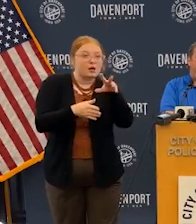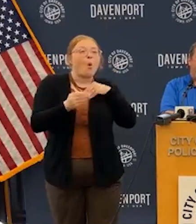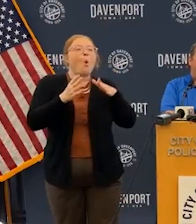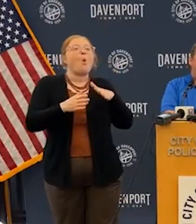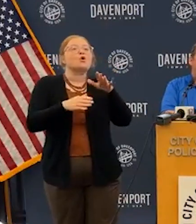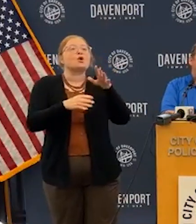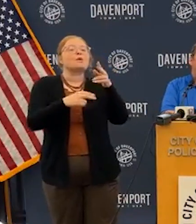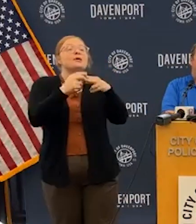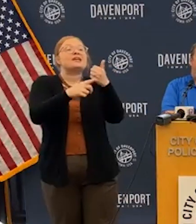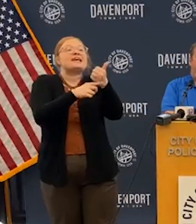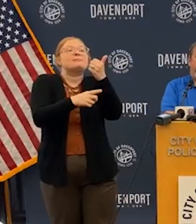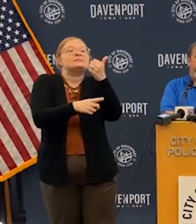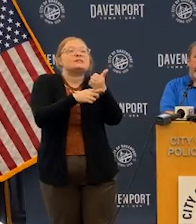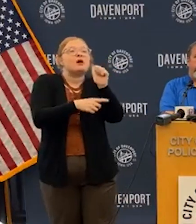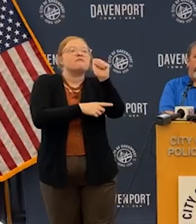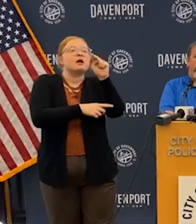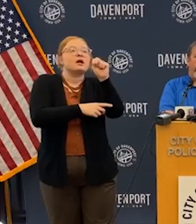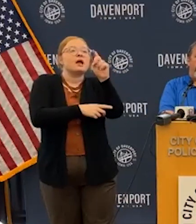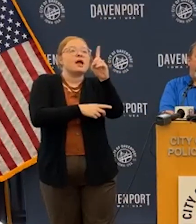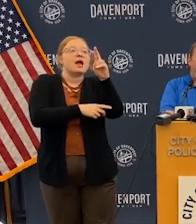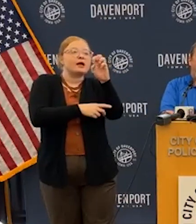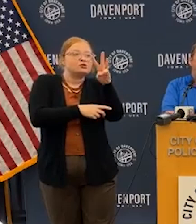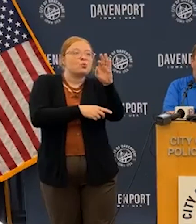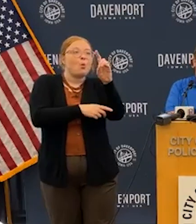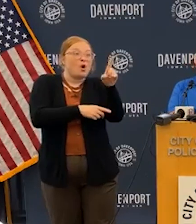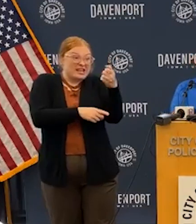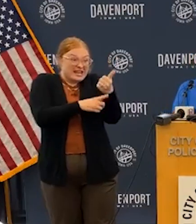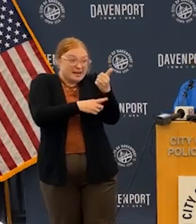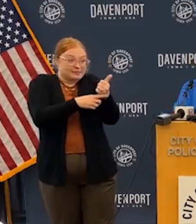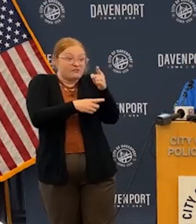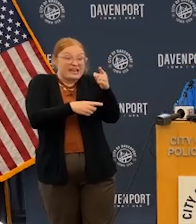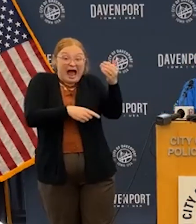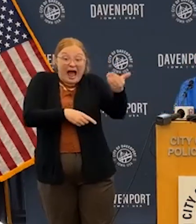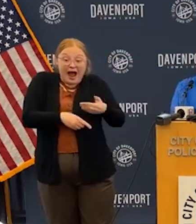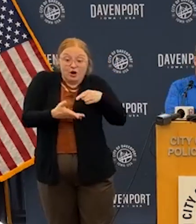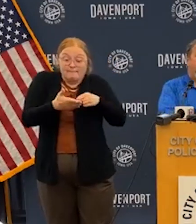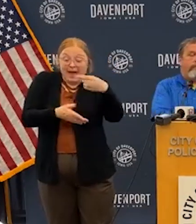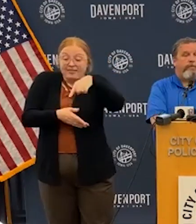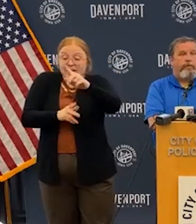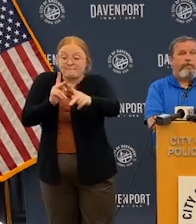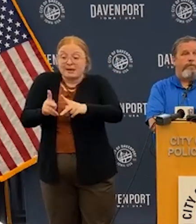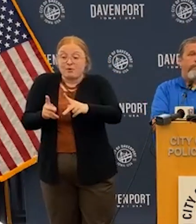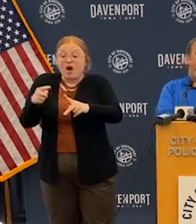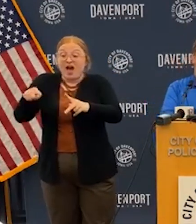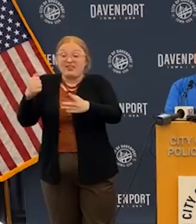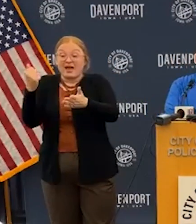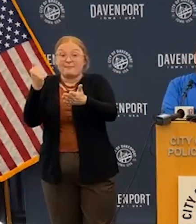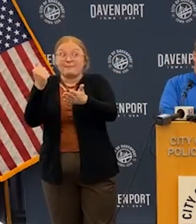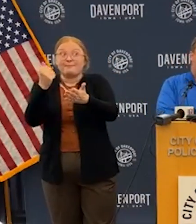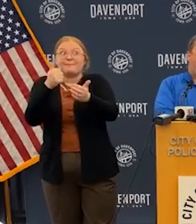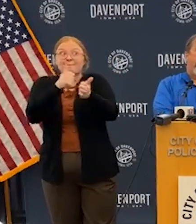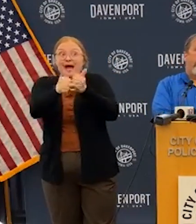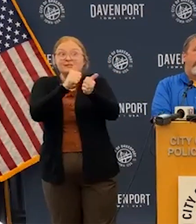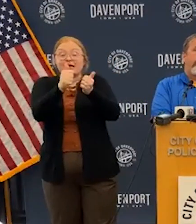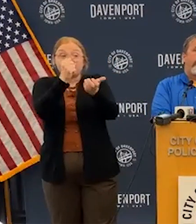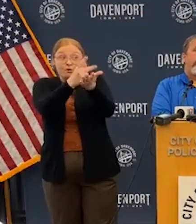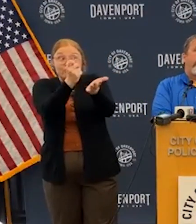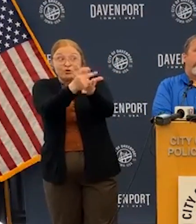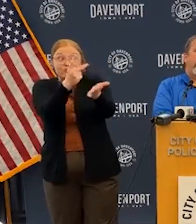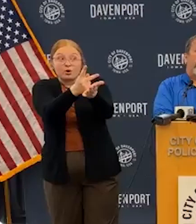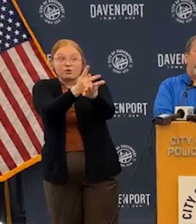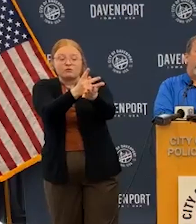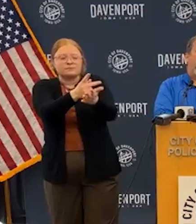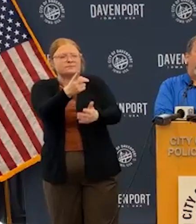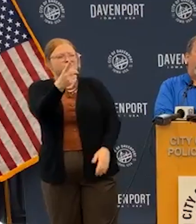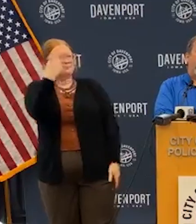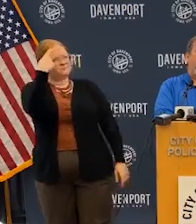an independent look at the structural integrity of the building, why not hire an independent firm? Sure. So I guess